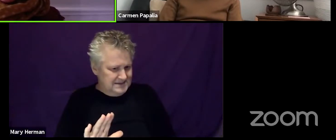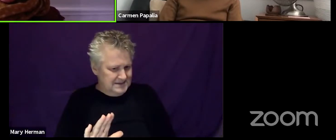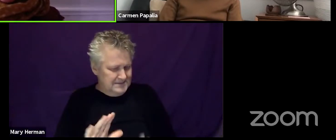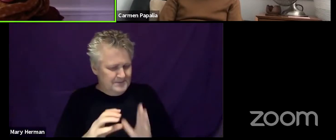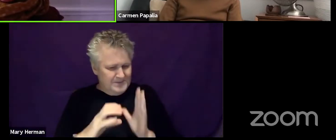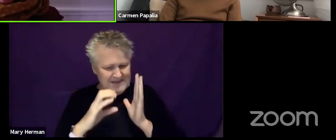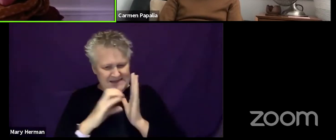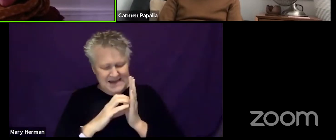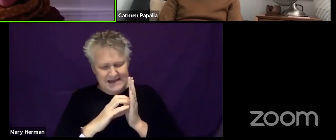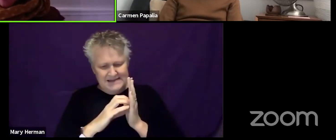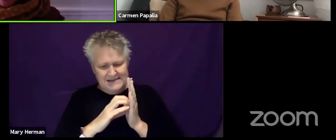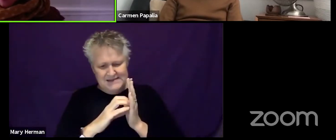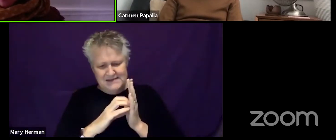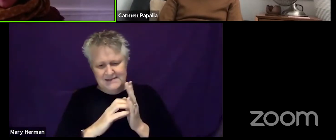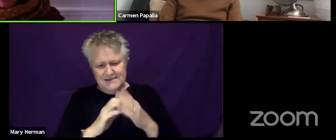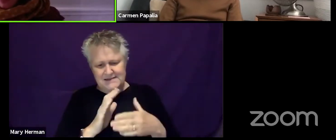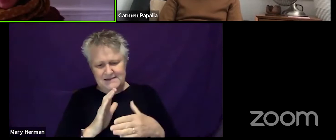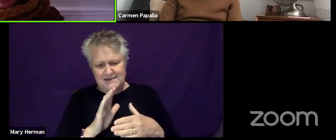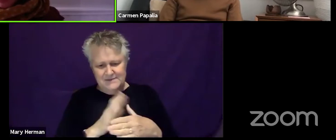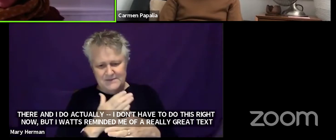Lin and